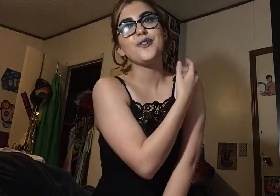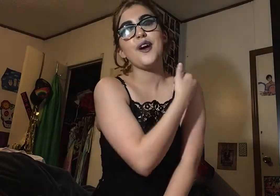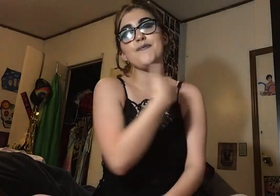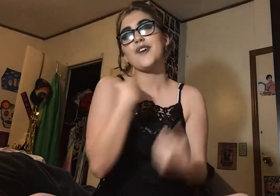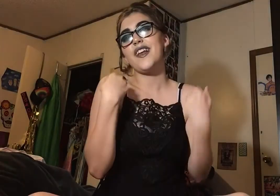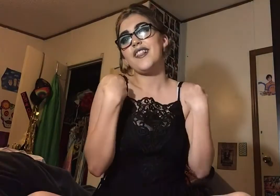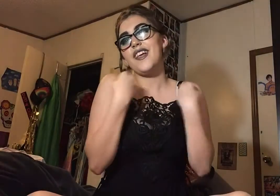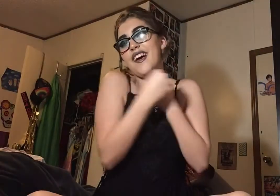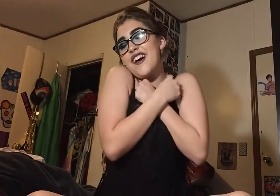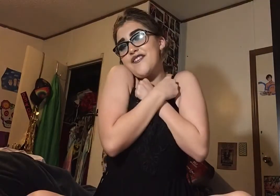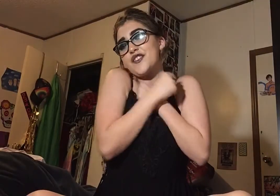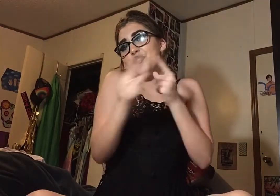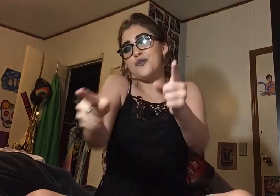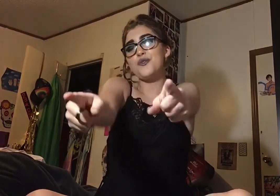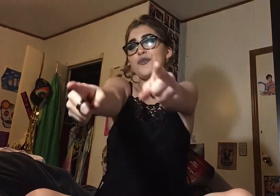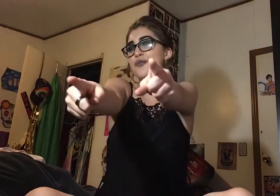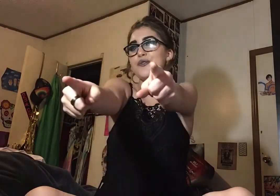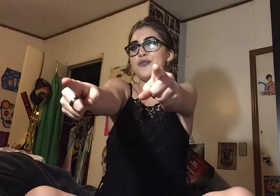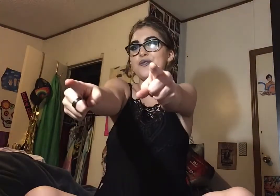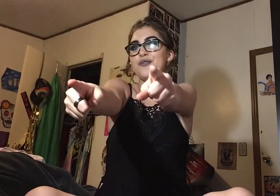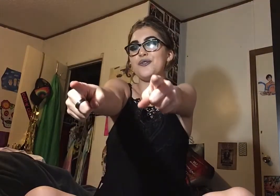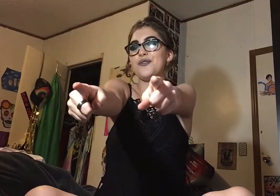I'm gonna love you.